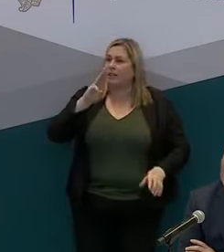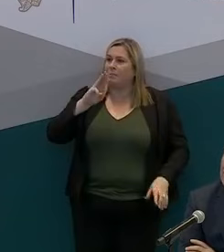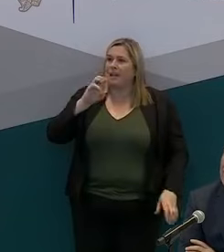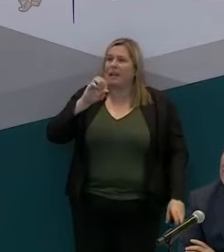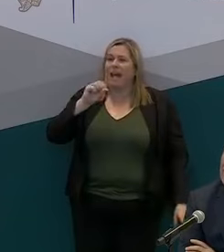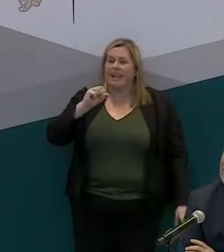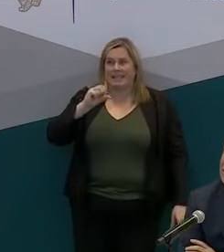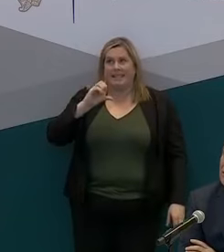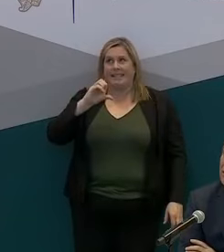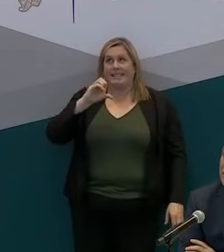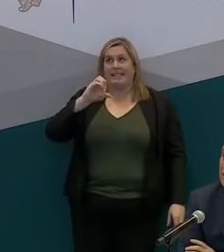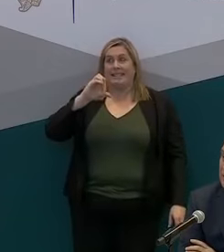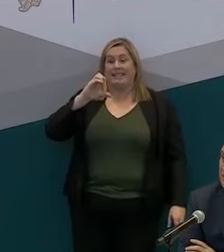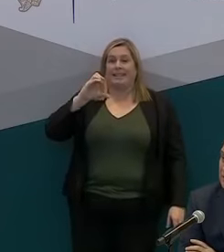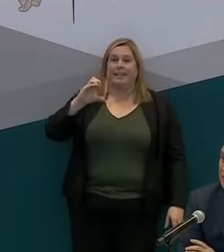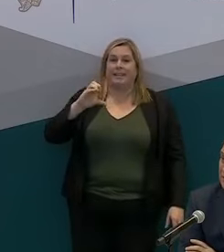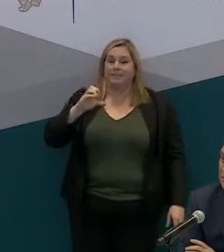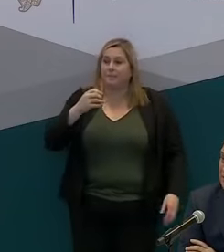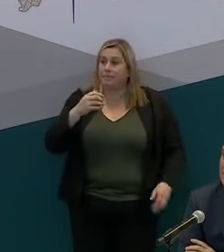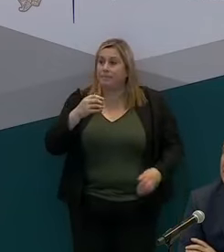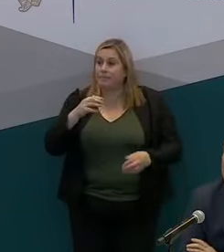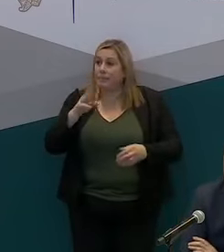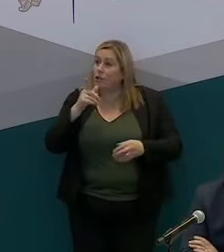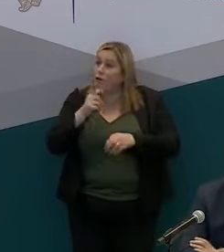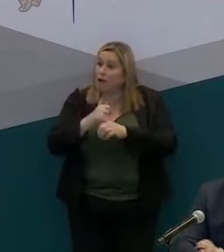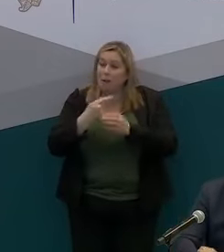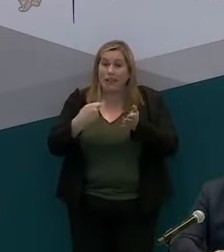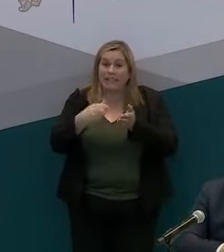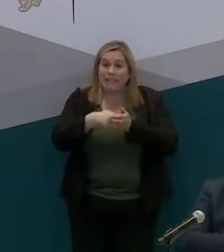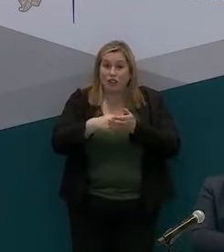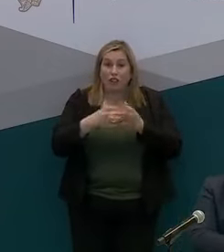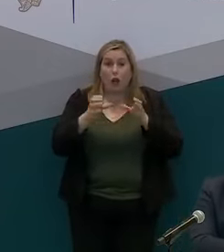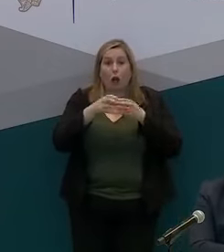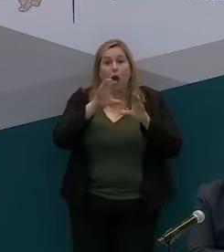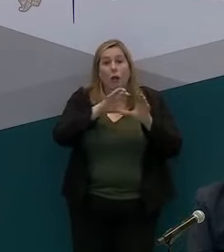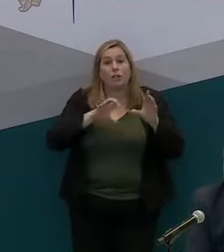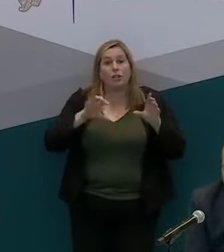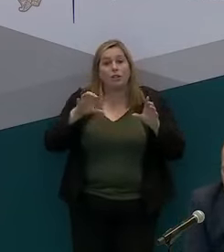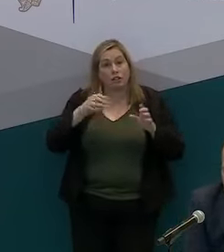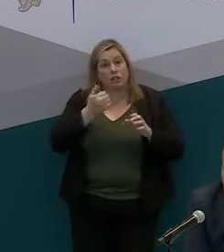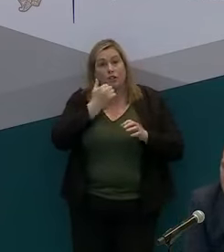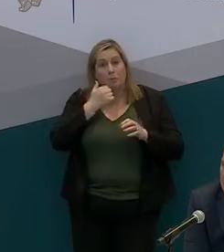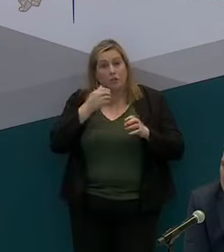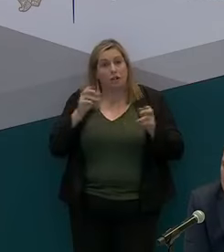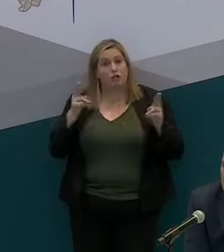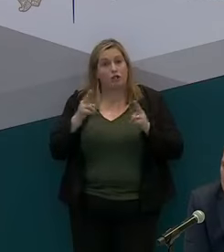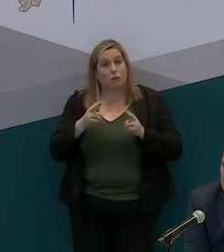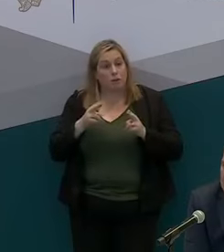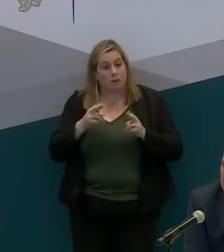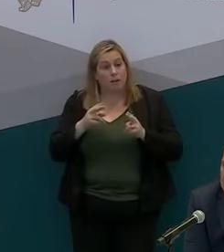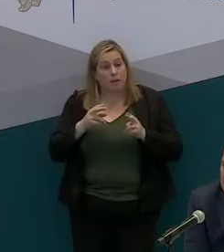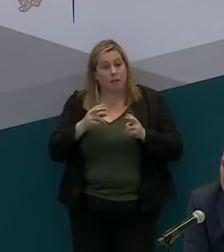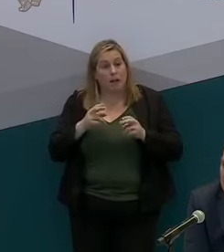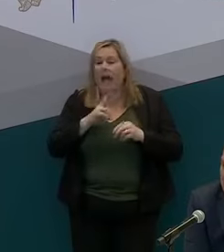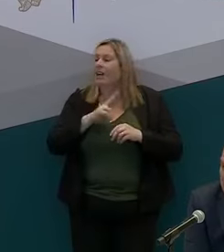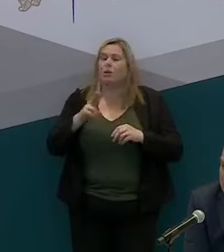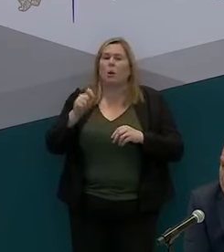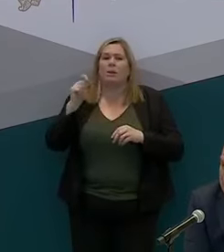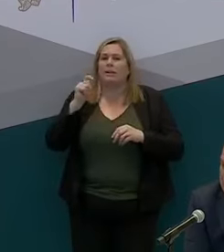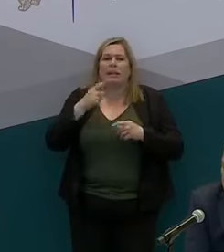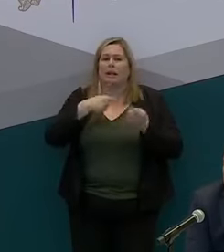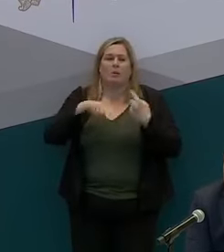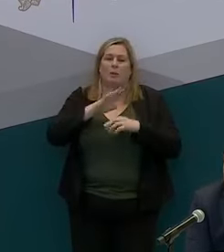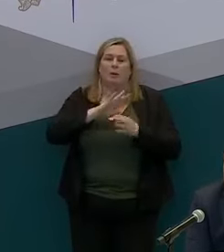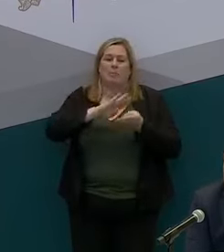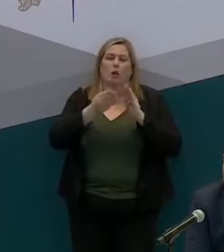Are you saying has the additional number of clusters? Is that what you mean? Sorry, yes, yeah. Yeah, they're getting lower. I don't think we'd be ready to be complacent,